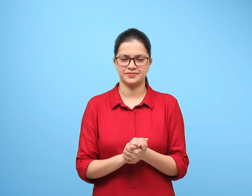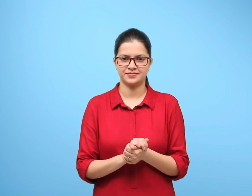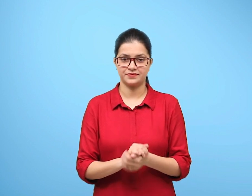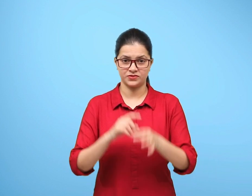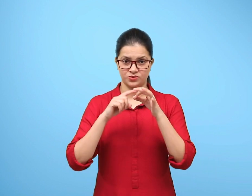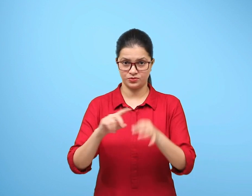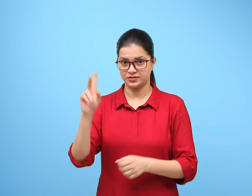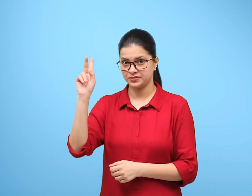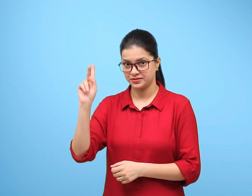2.